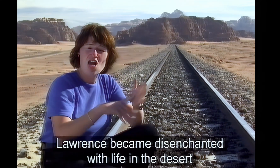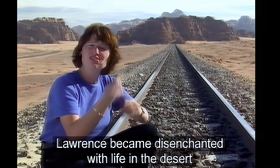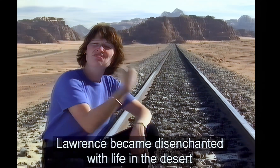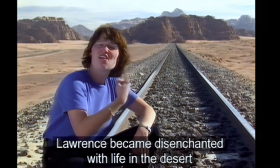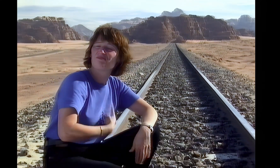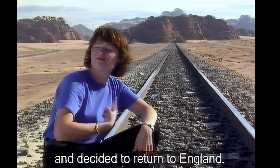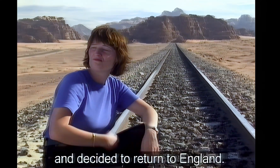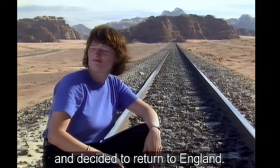England.